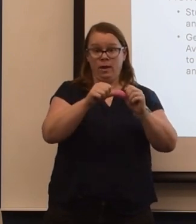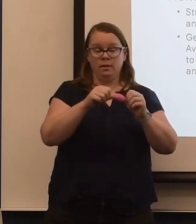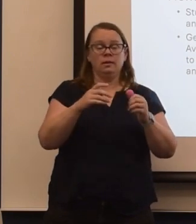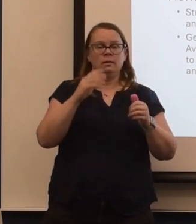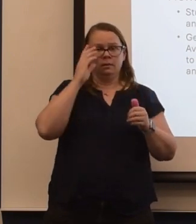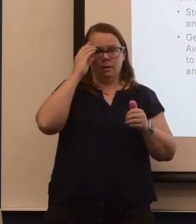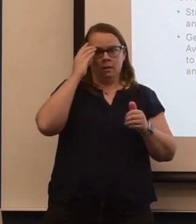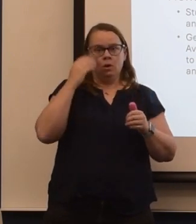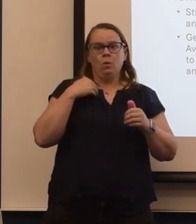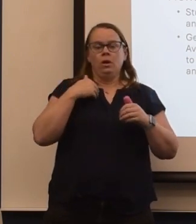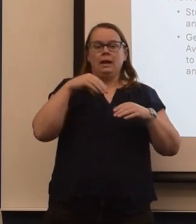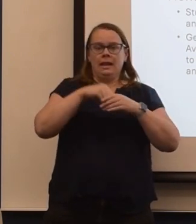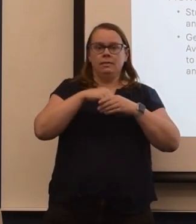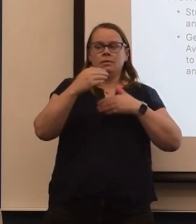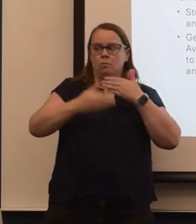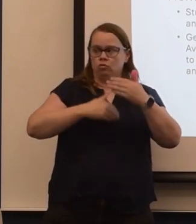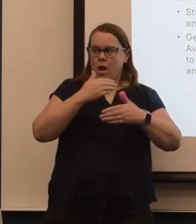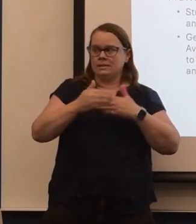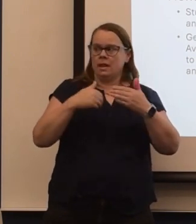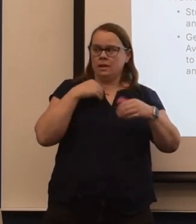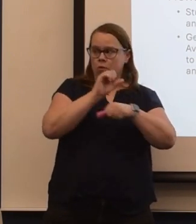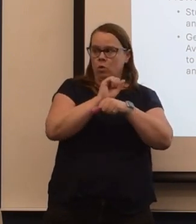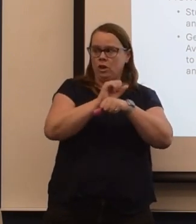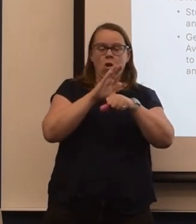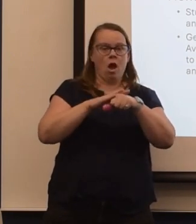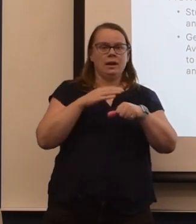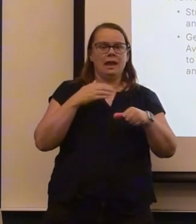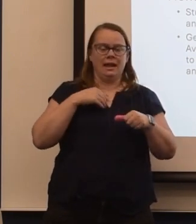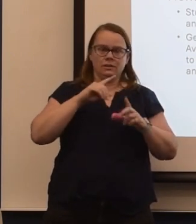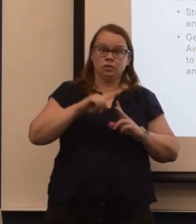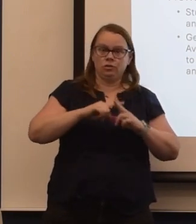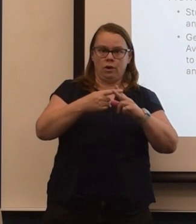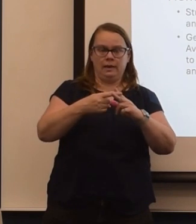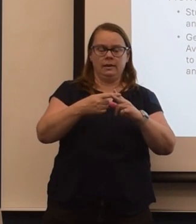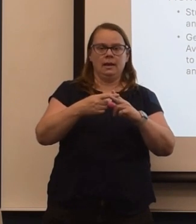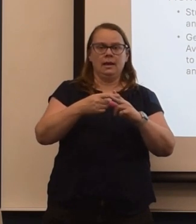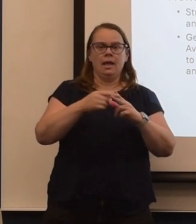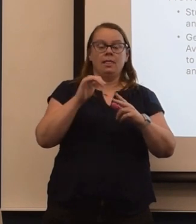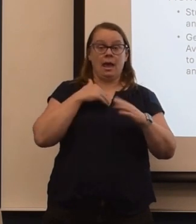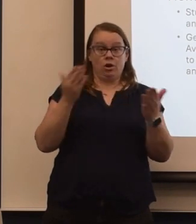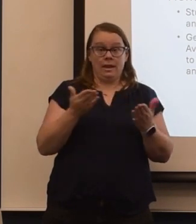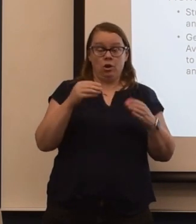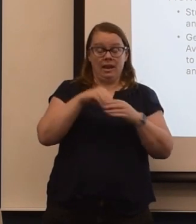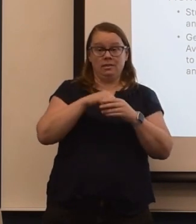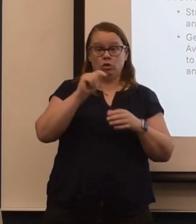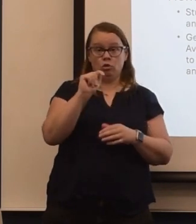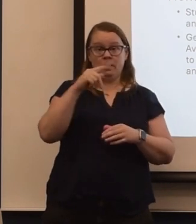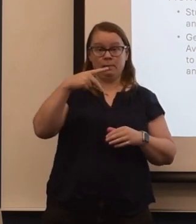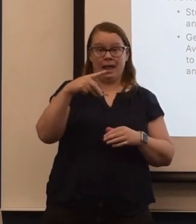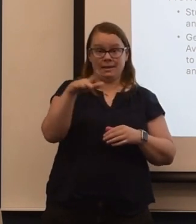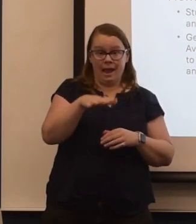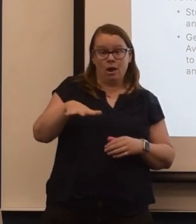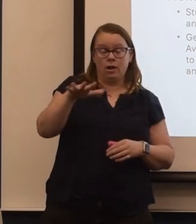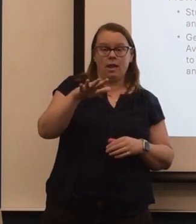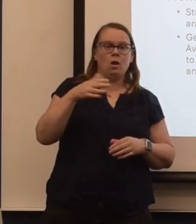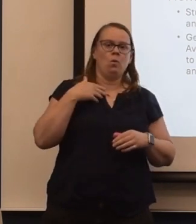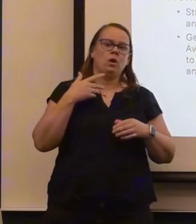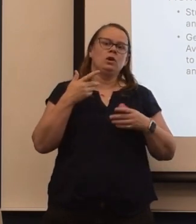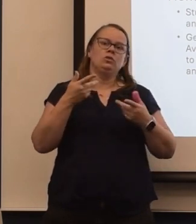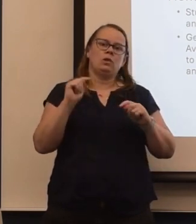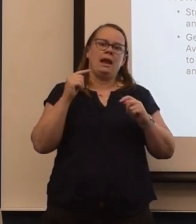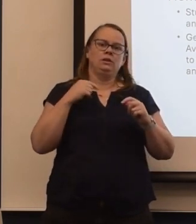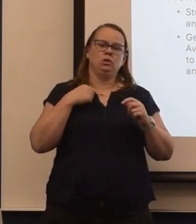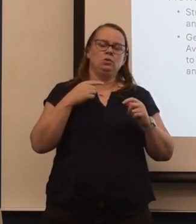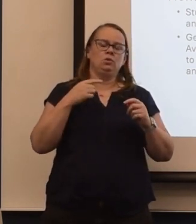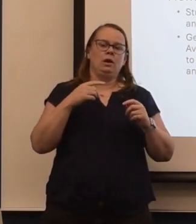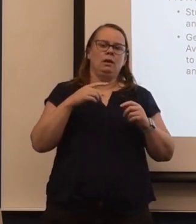now that we are in the process of working on and kicking off that are here in the Truman Plaza area that we're hoping to kind of fold